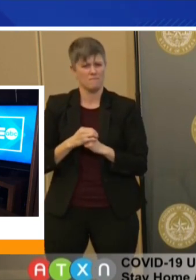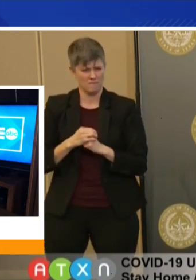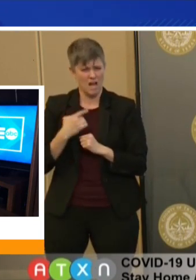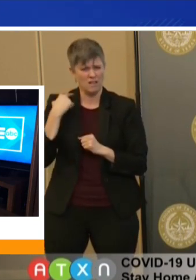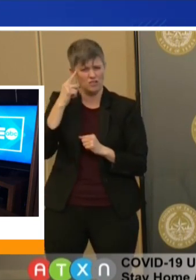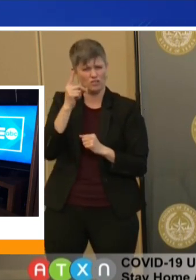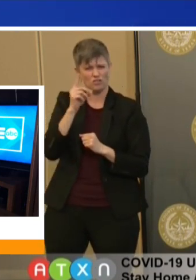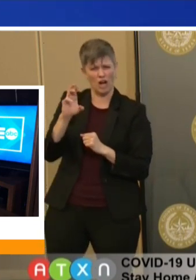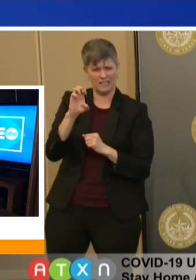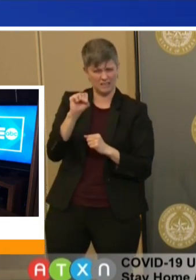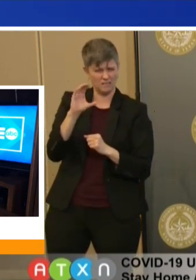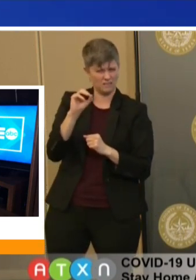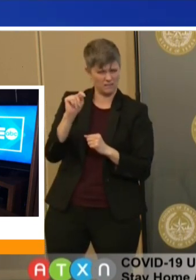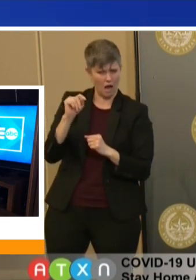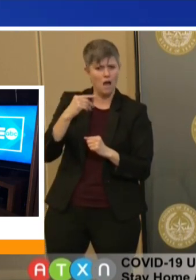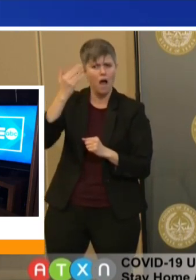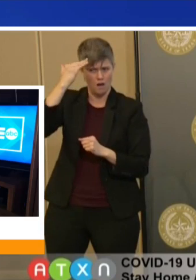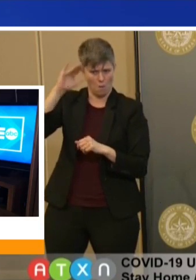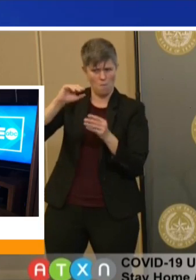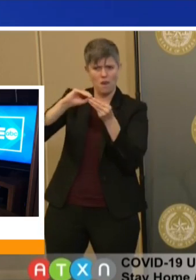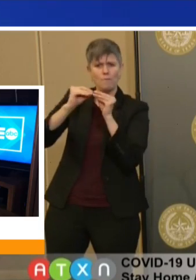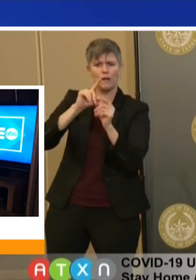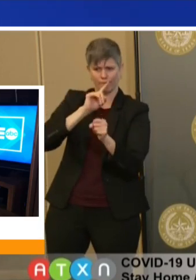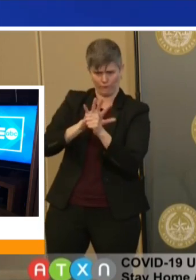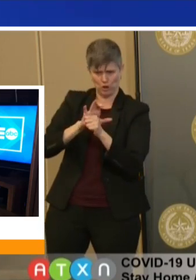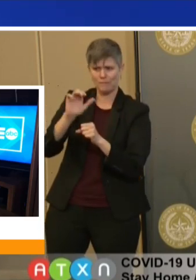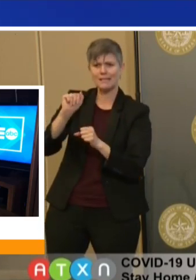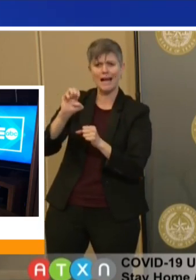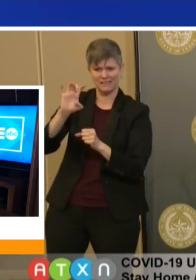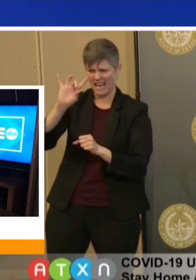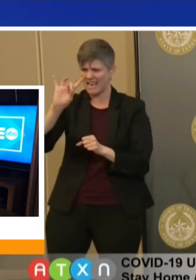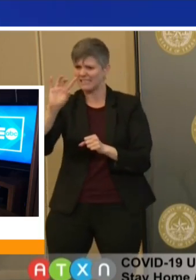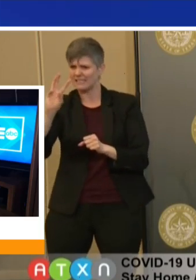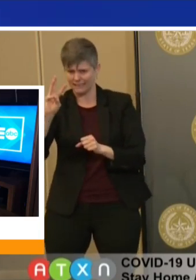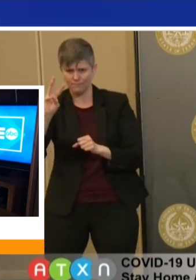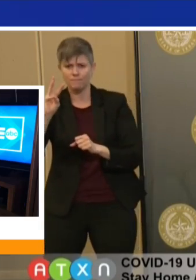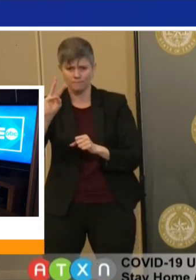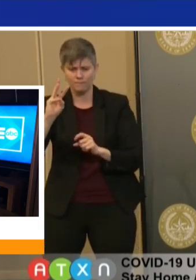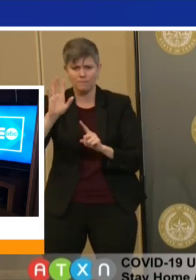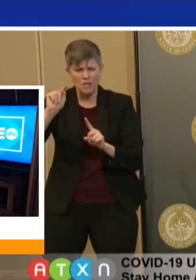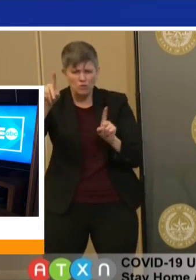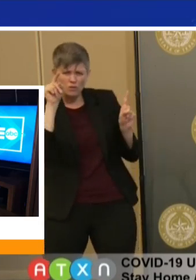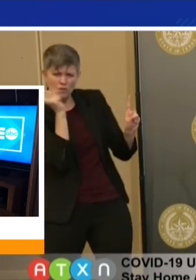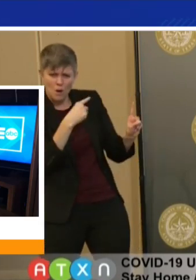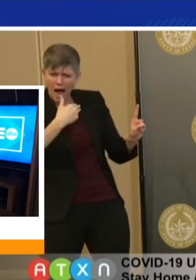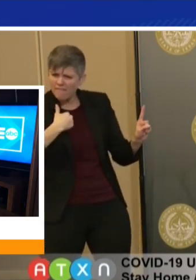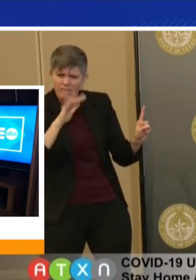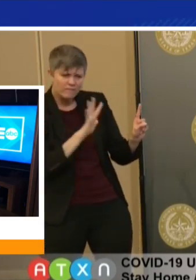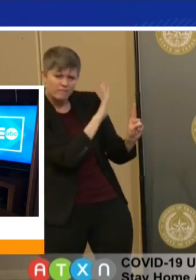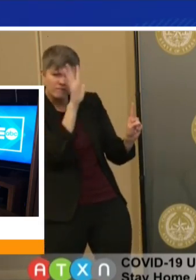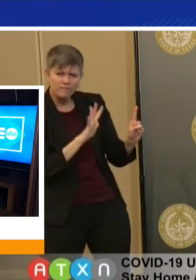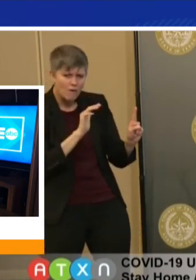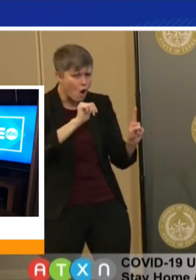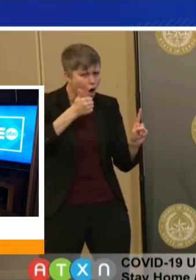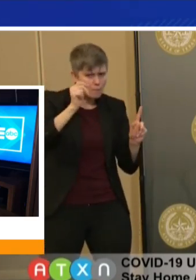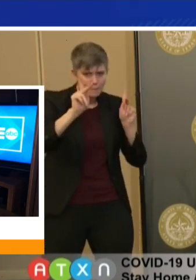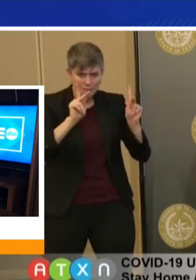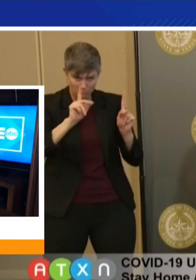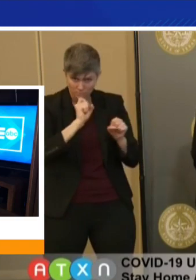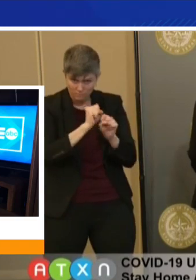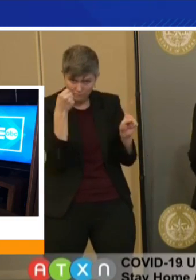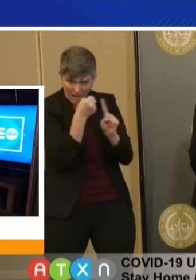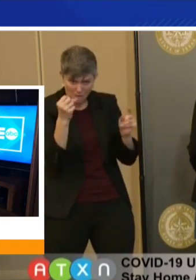just heard Austin, Travis County, Williamson County leaders talking about a stay-at-home and work-safe order